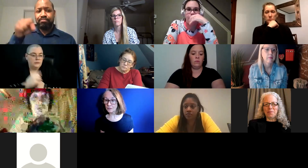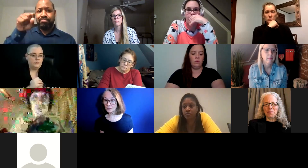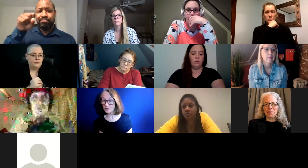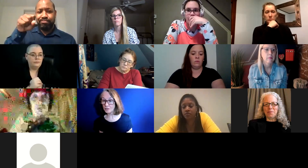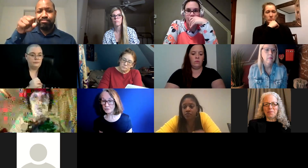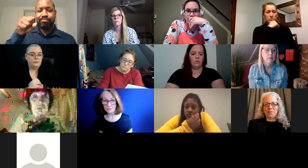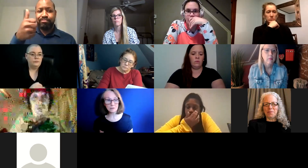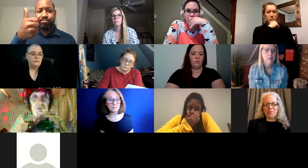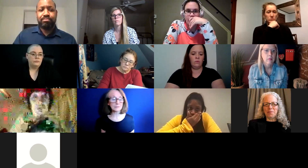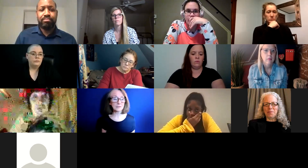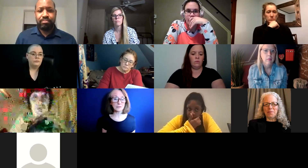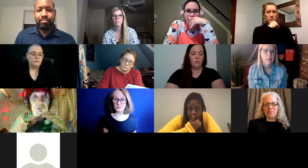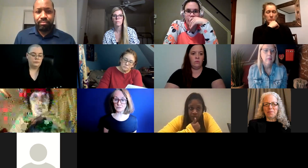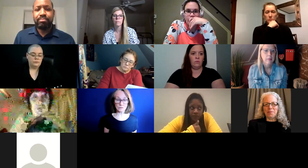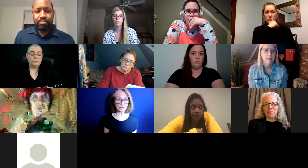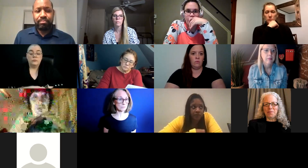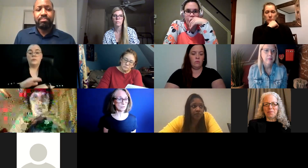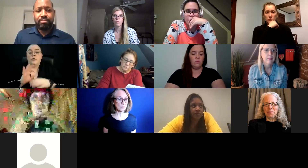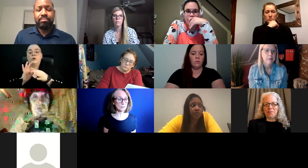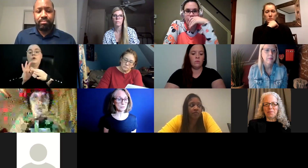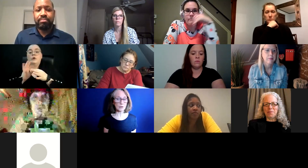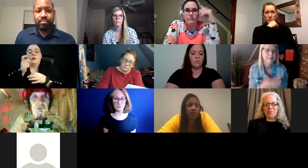my understanding. And Ernest says, you're absolutely right.